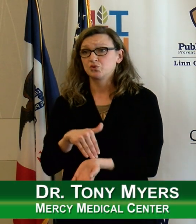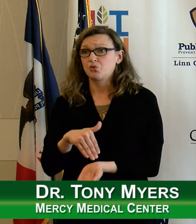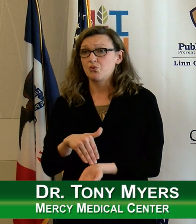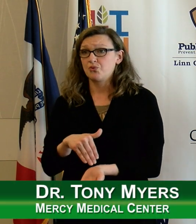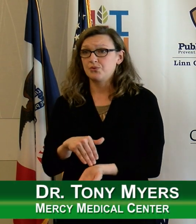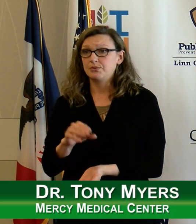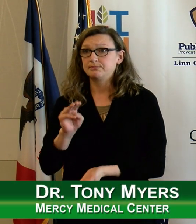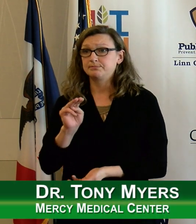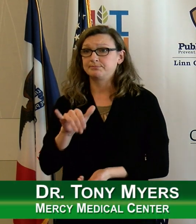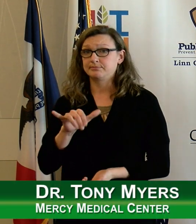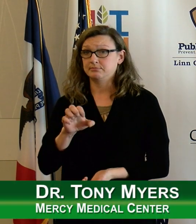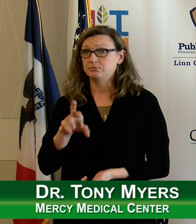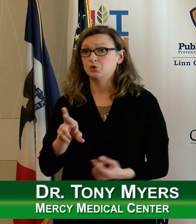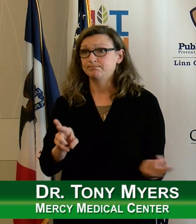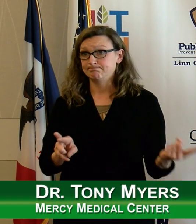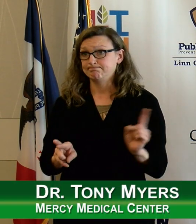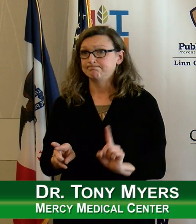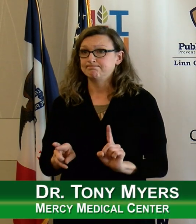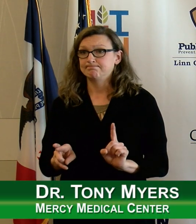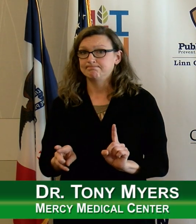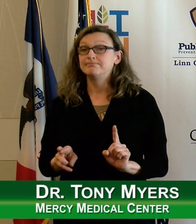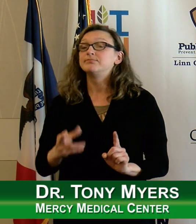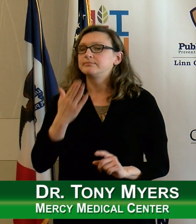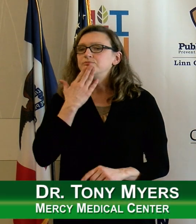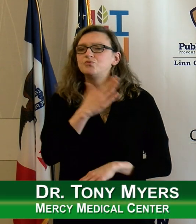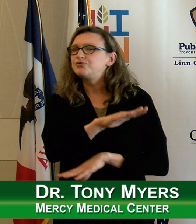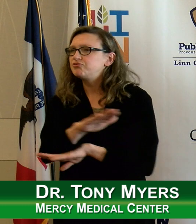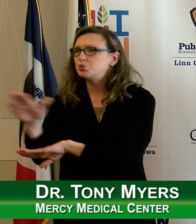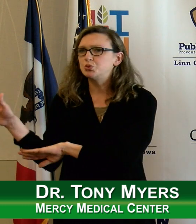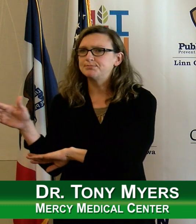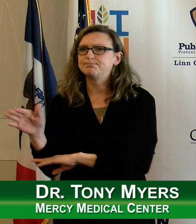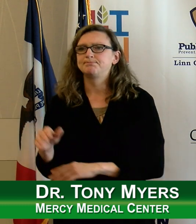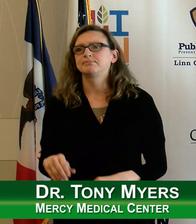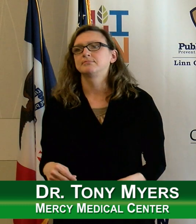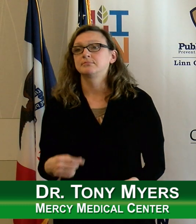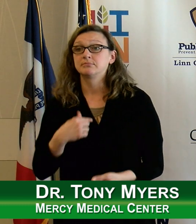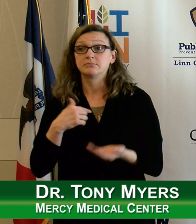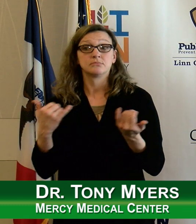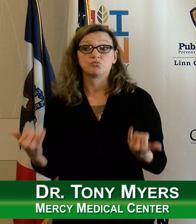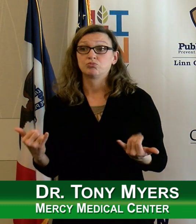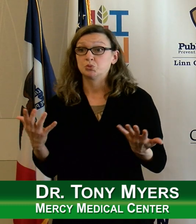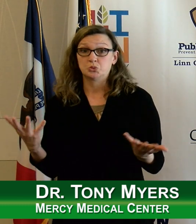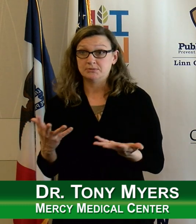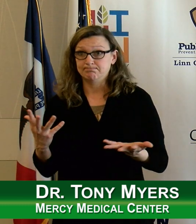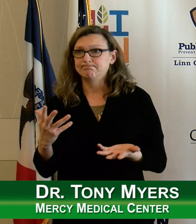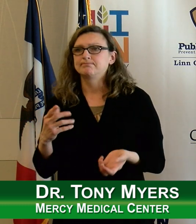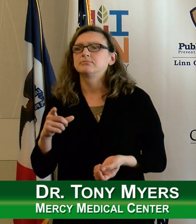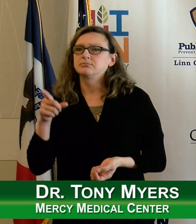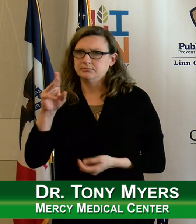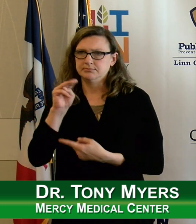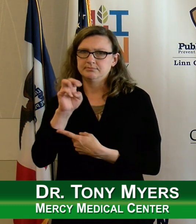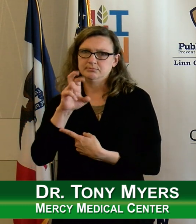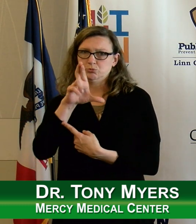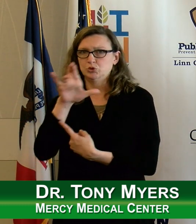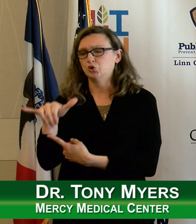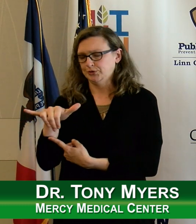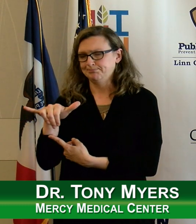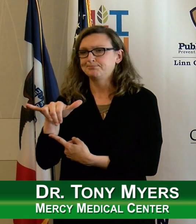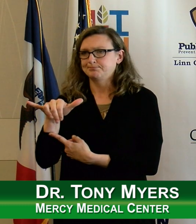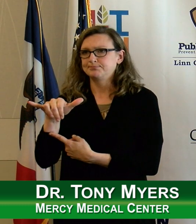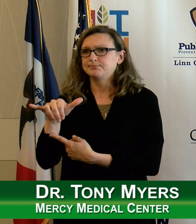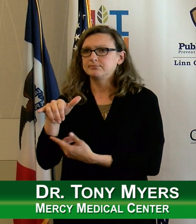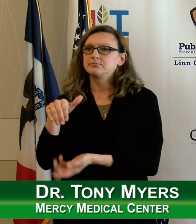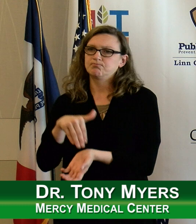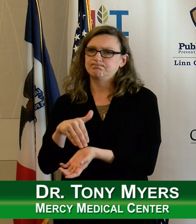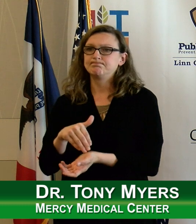Good afternoon. Dr. Tony Myers, Vice President of Medical Affairs at Mercy Medical Center. Supervisor Walker did